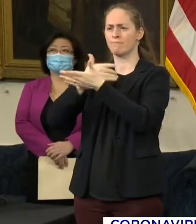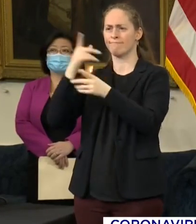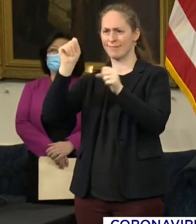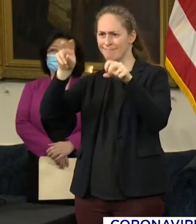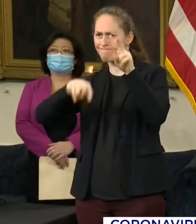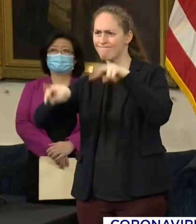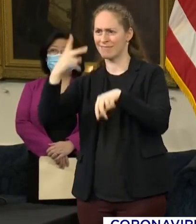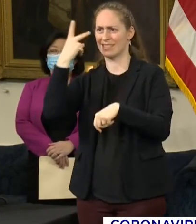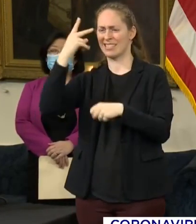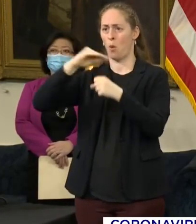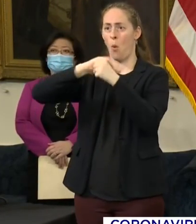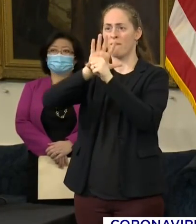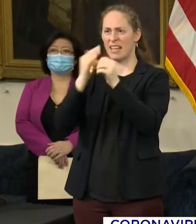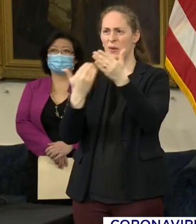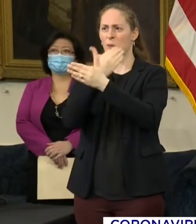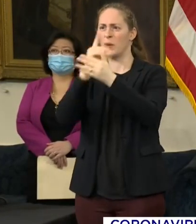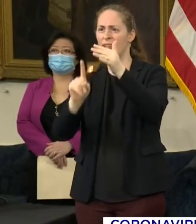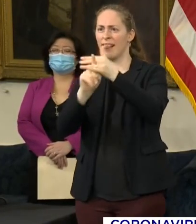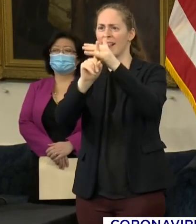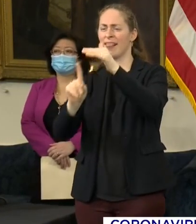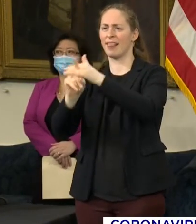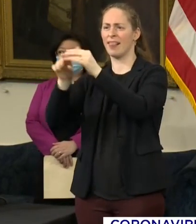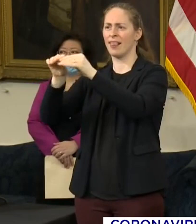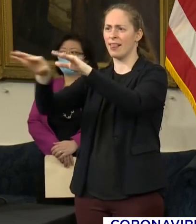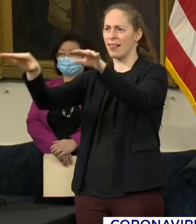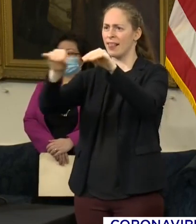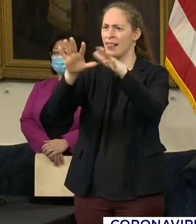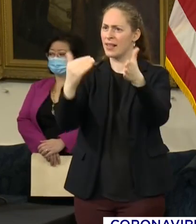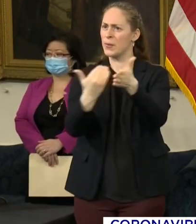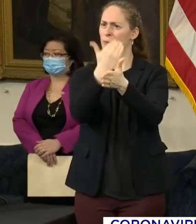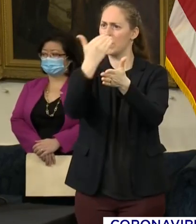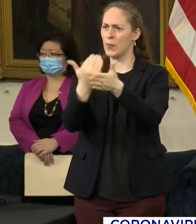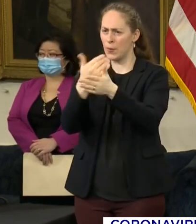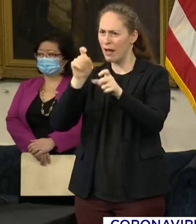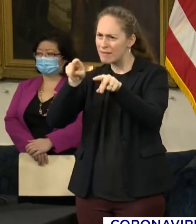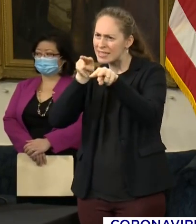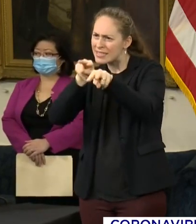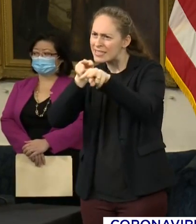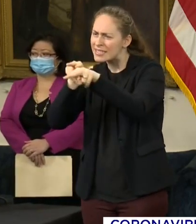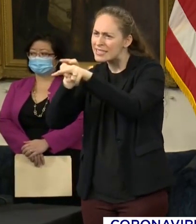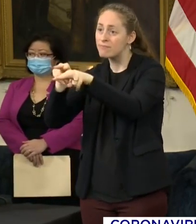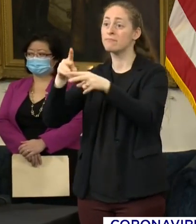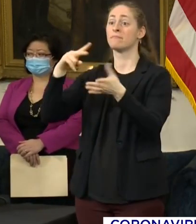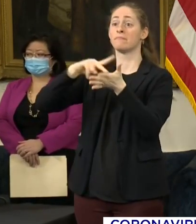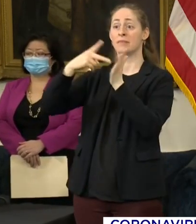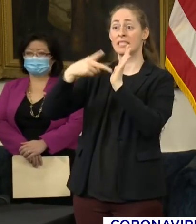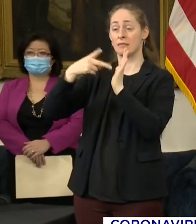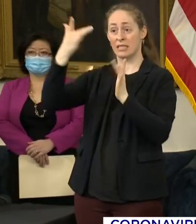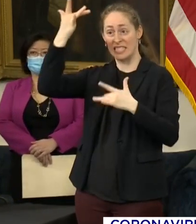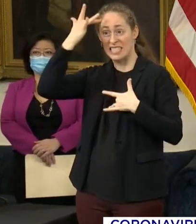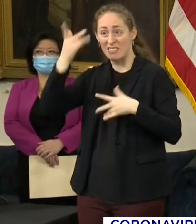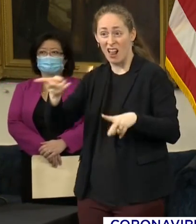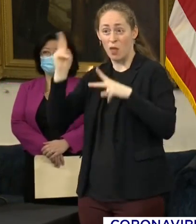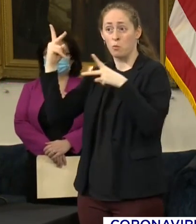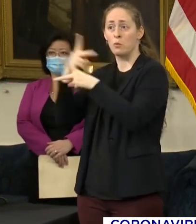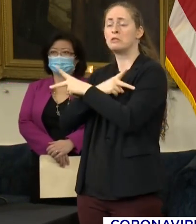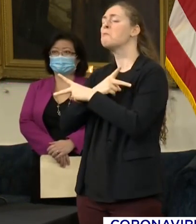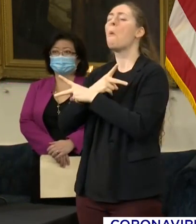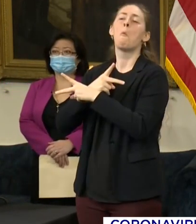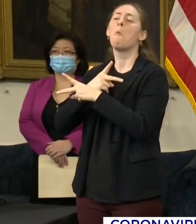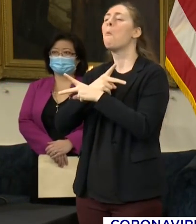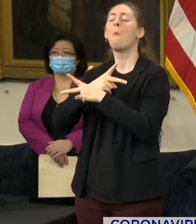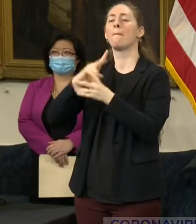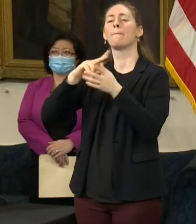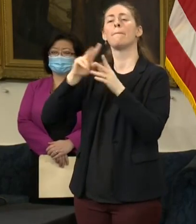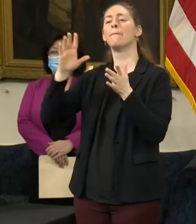severe illness, they do tend to be more contagious. So it is critically important that we stay ahead of them by